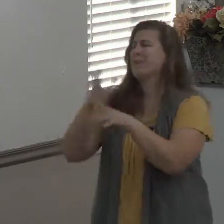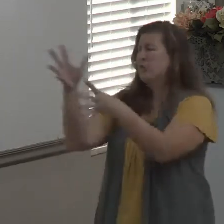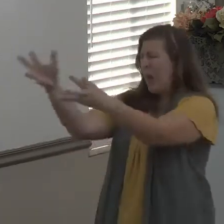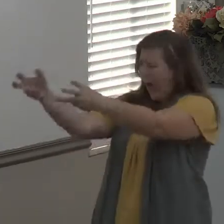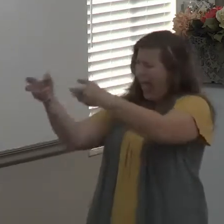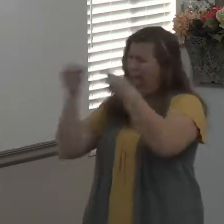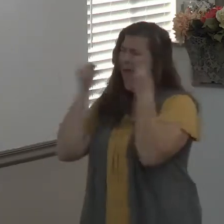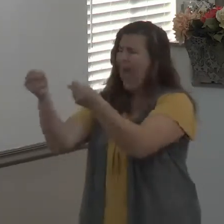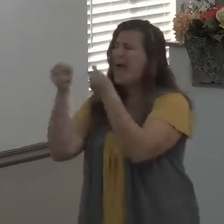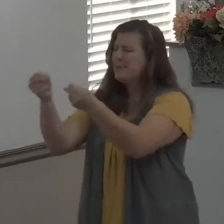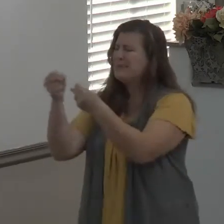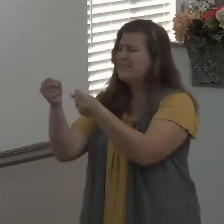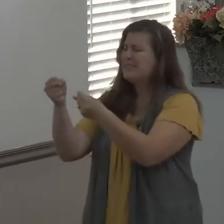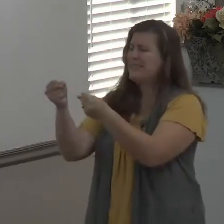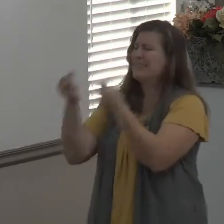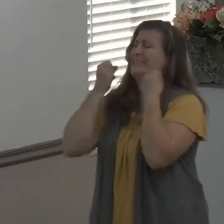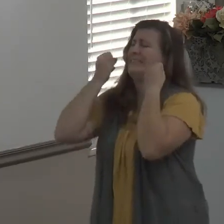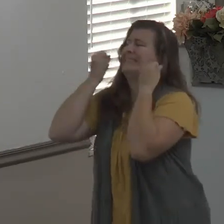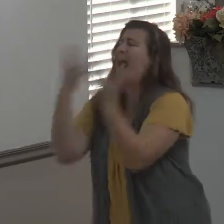Ultimately, they're going to crucify me.